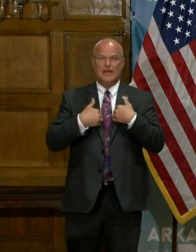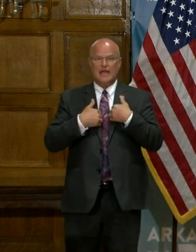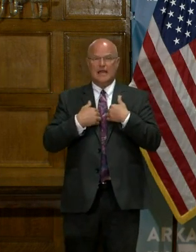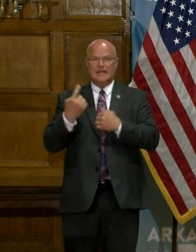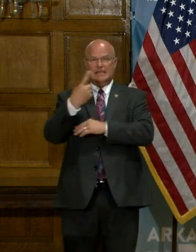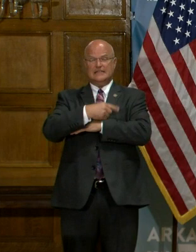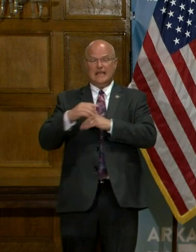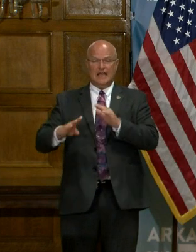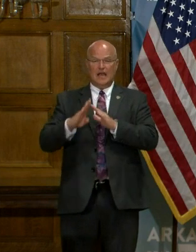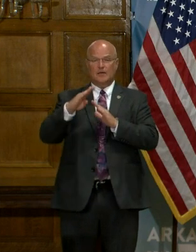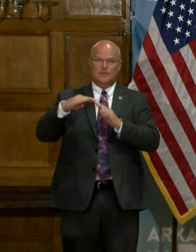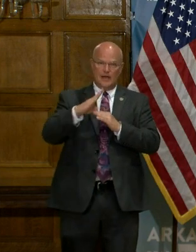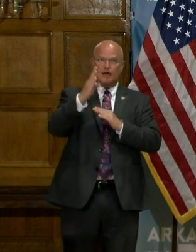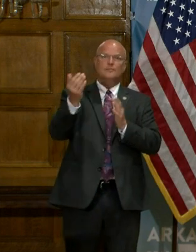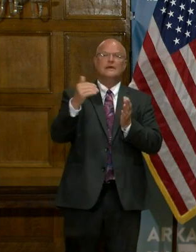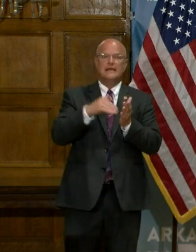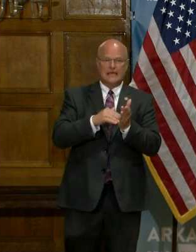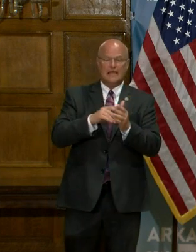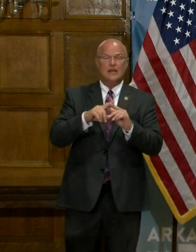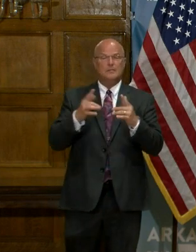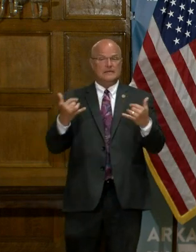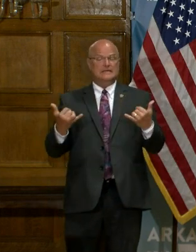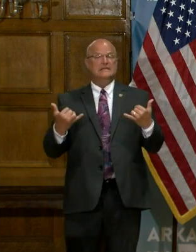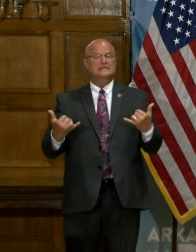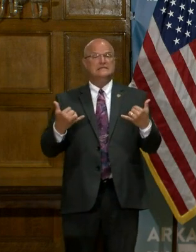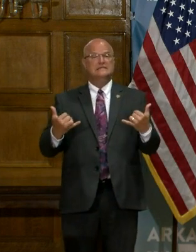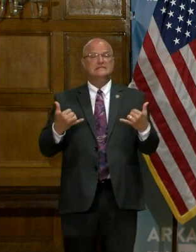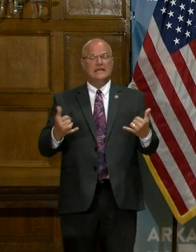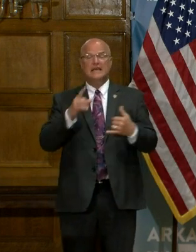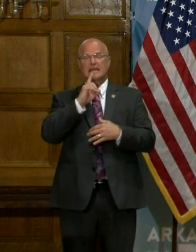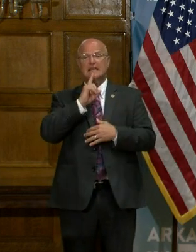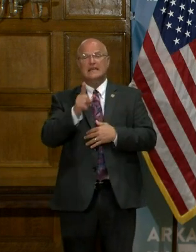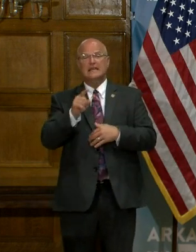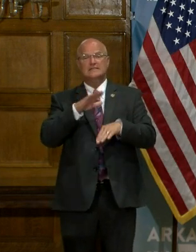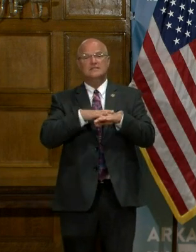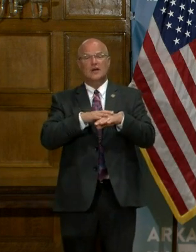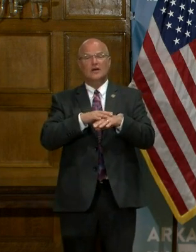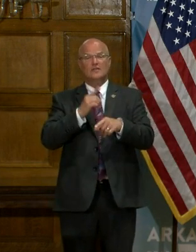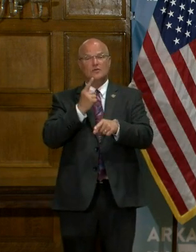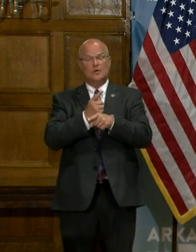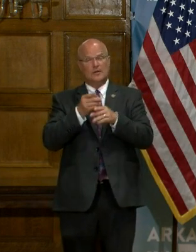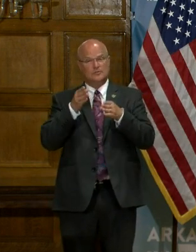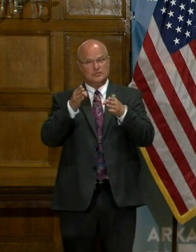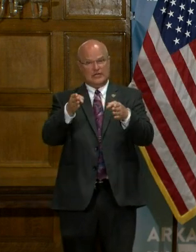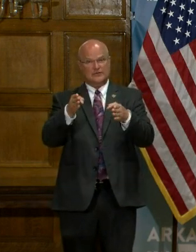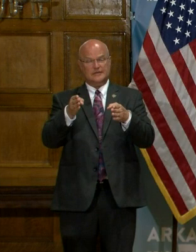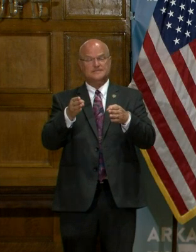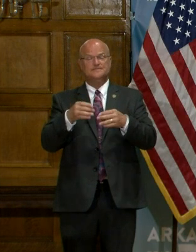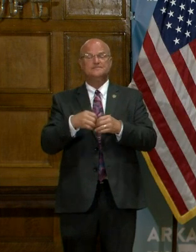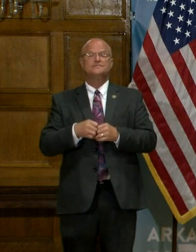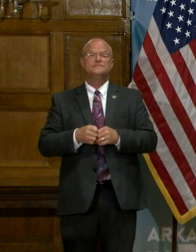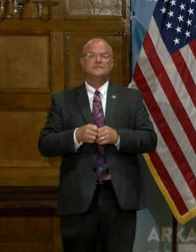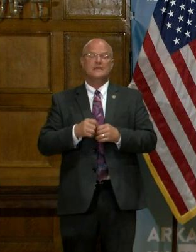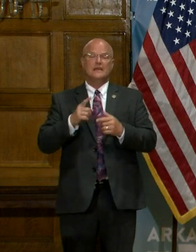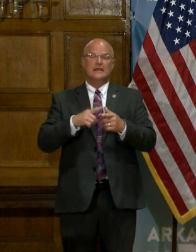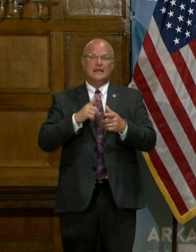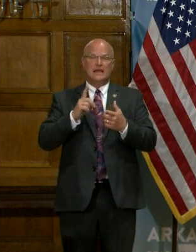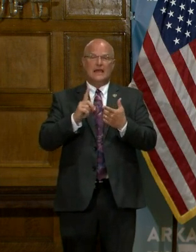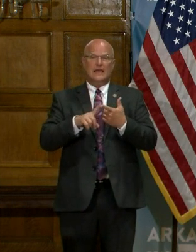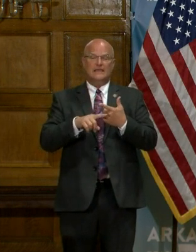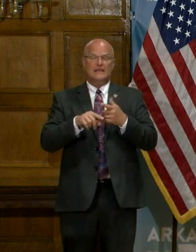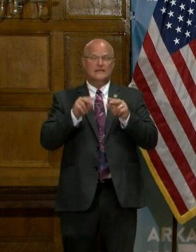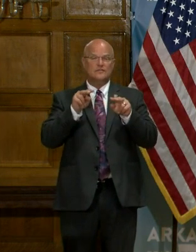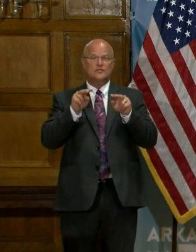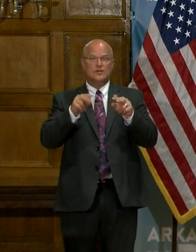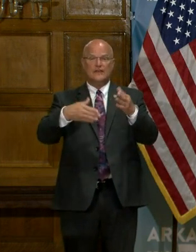day up. It'll go up again, but today it's on the right trajectory. And then if